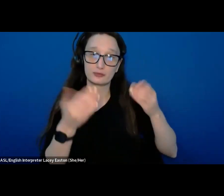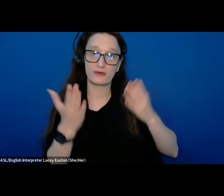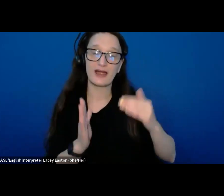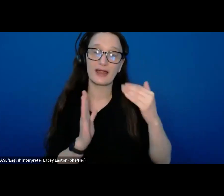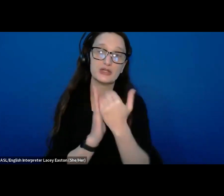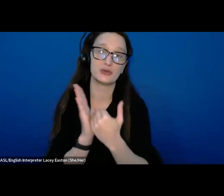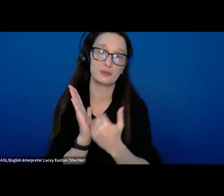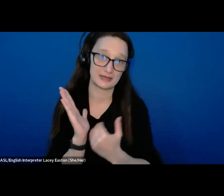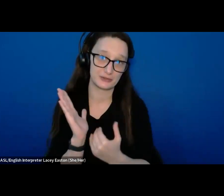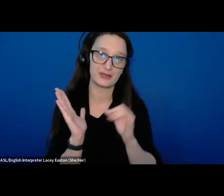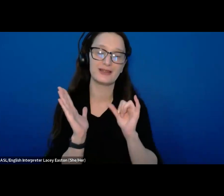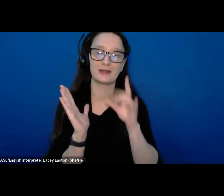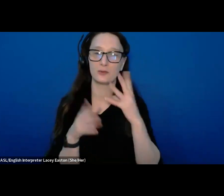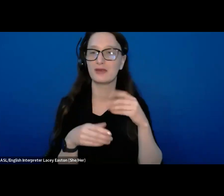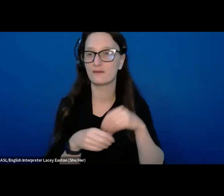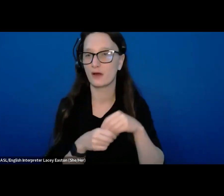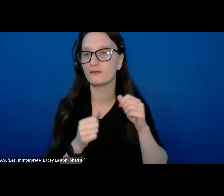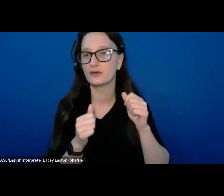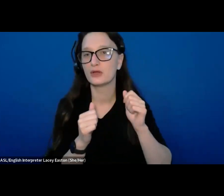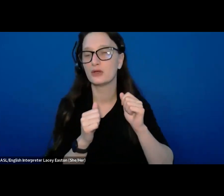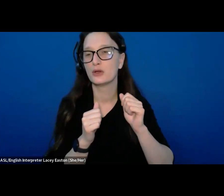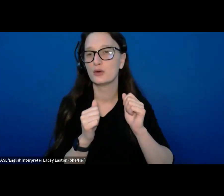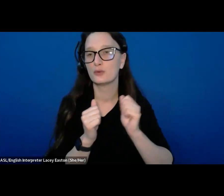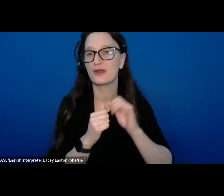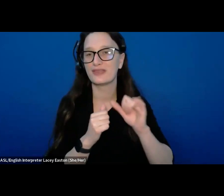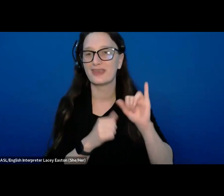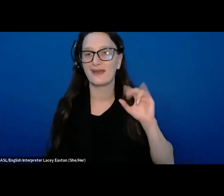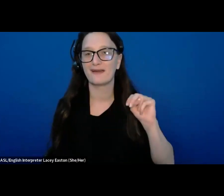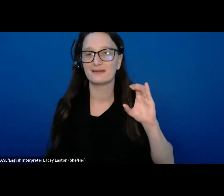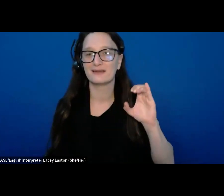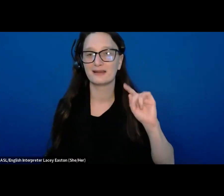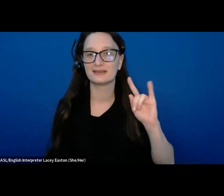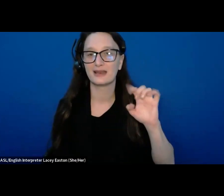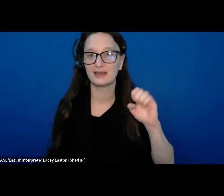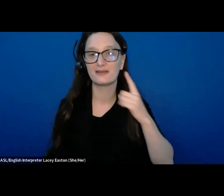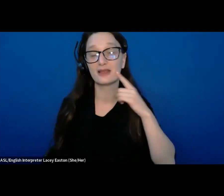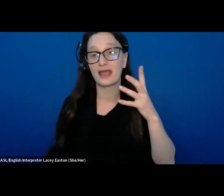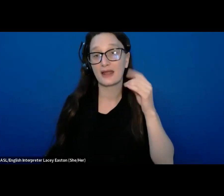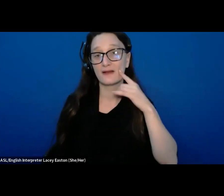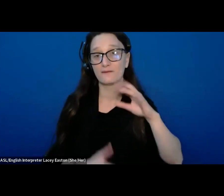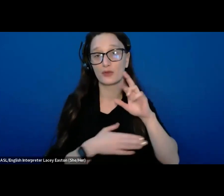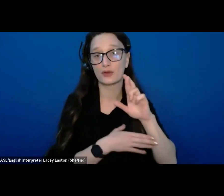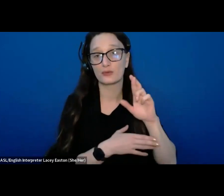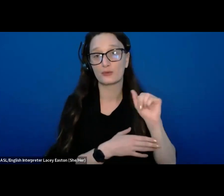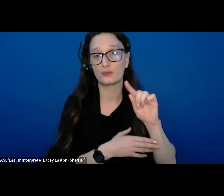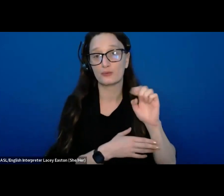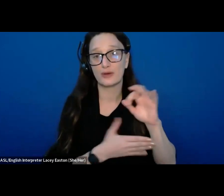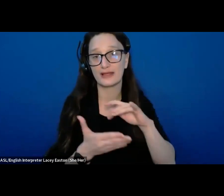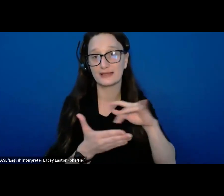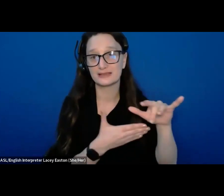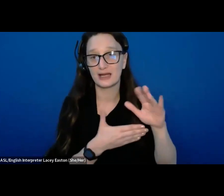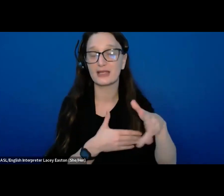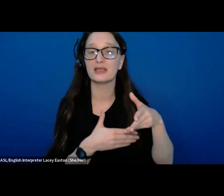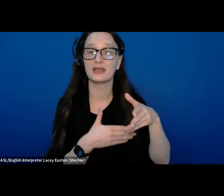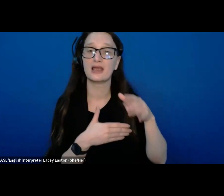10% incentive. Some of you are familiar with that. The way the rate study works is that the final last part of the implementation of it is a quality incentive